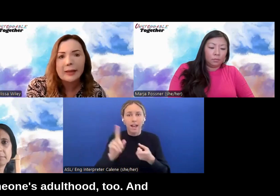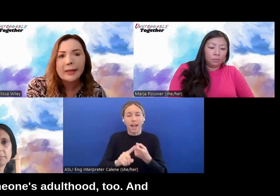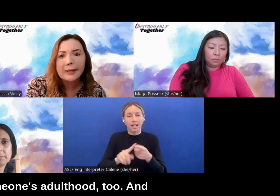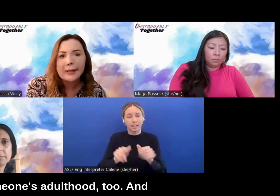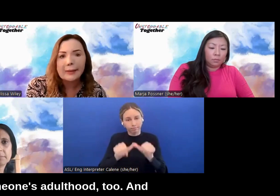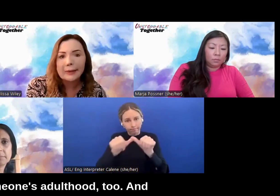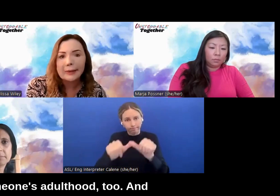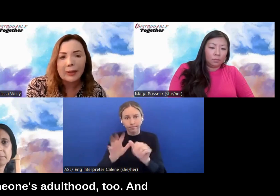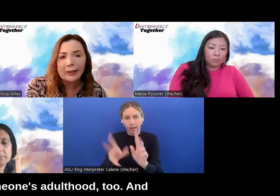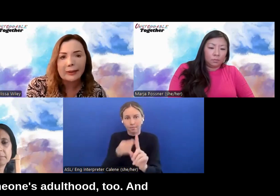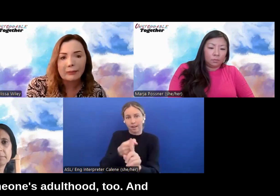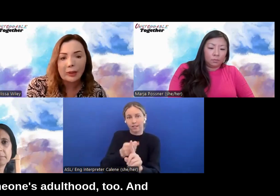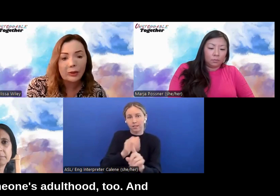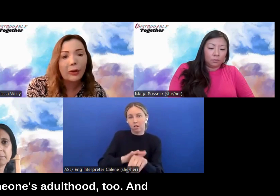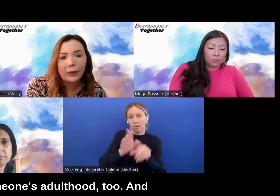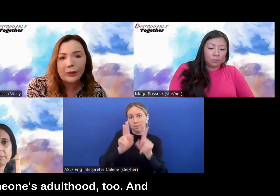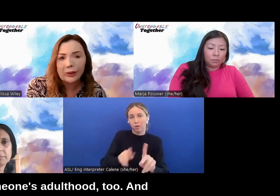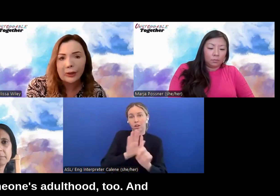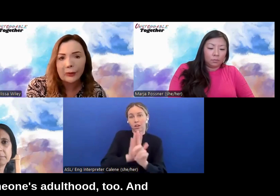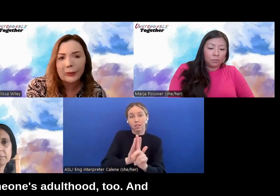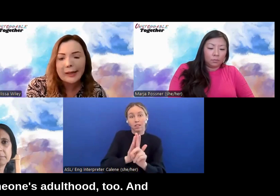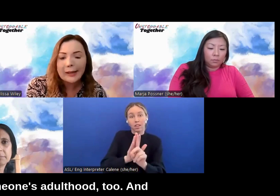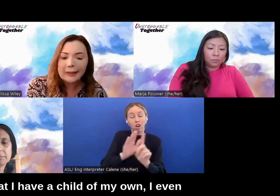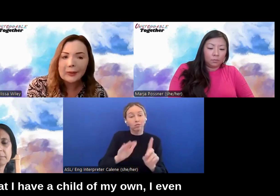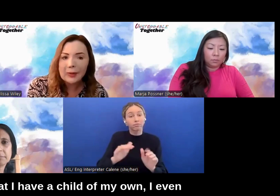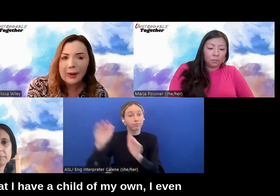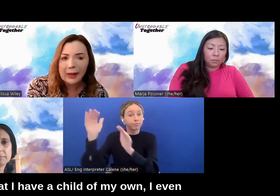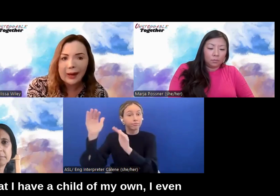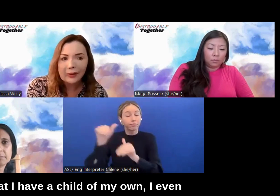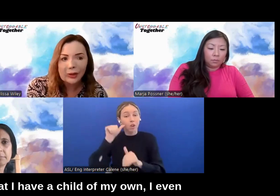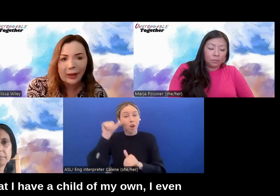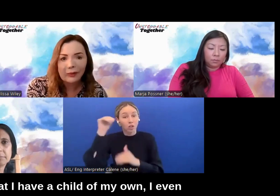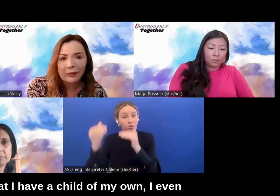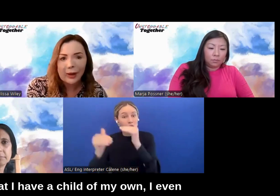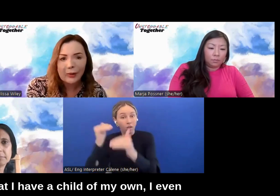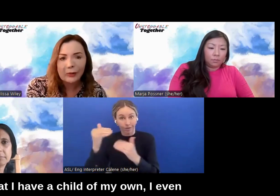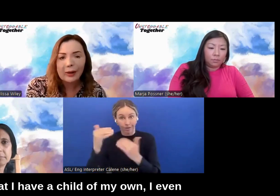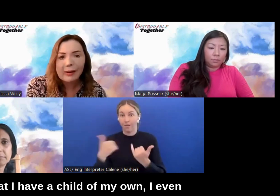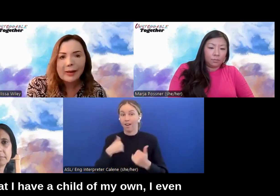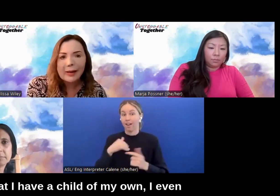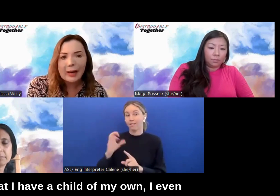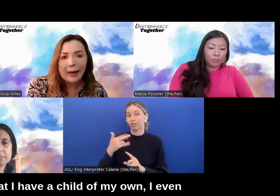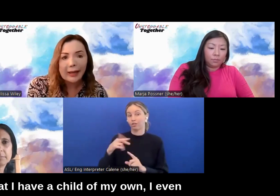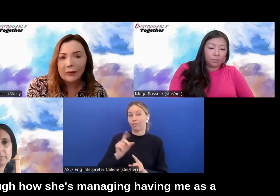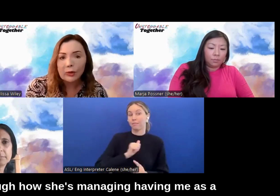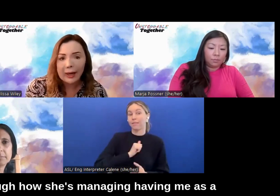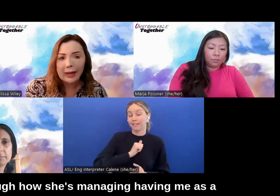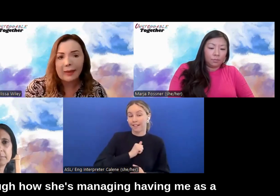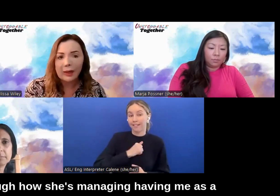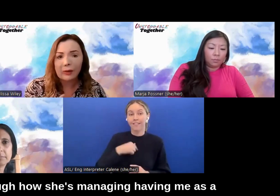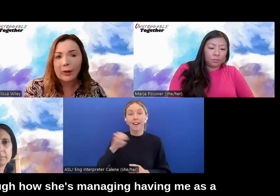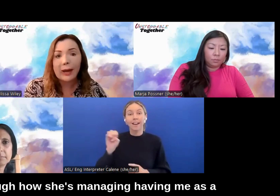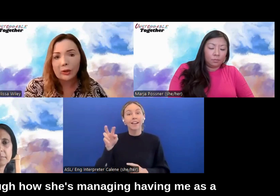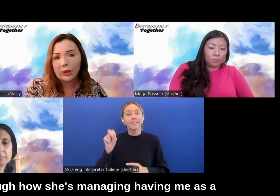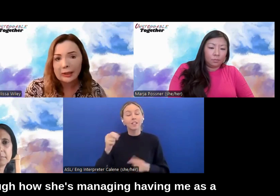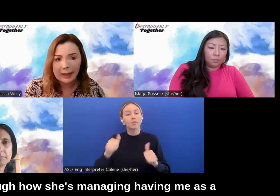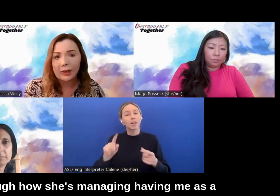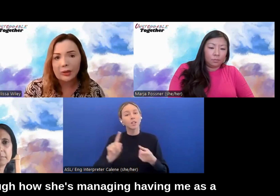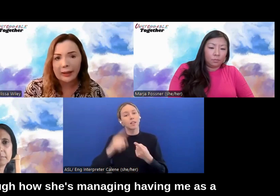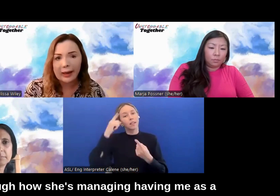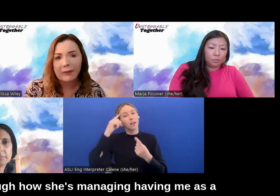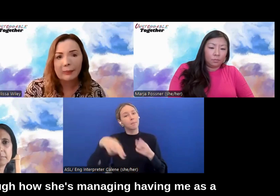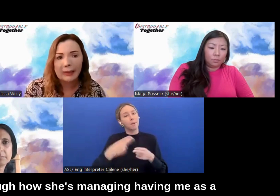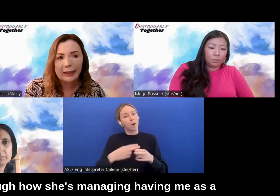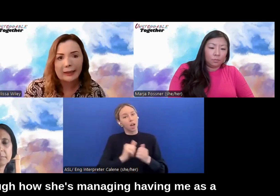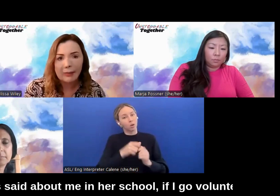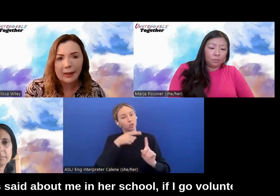on someone's adulthood too. And so now that I have a child of my own, I even try to think through how she's